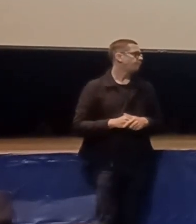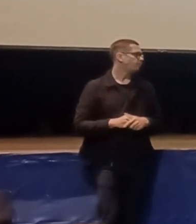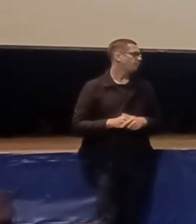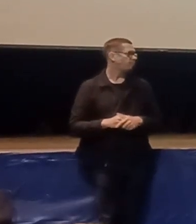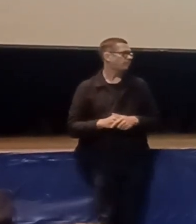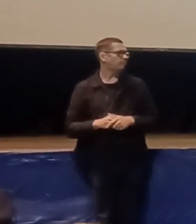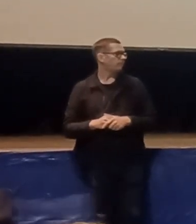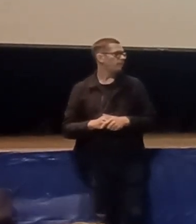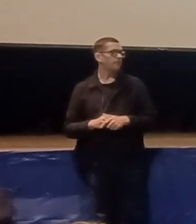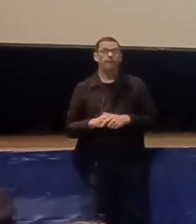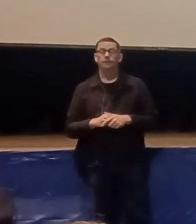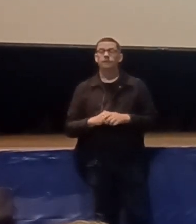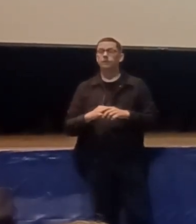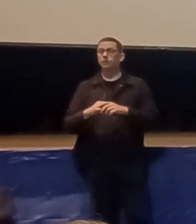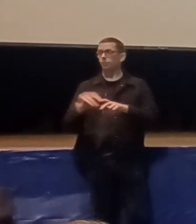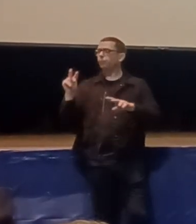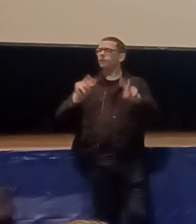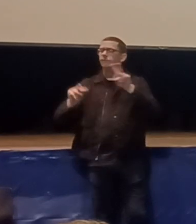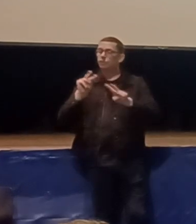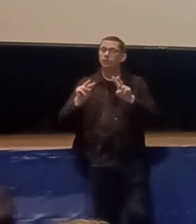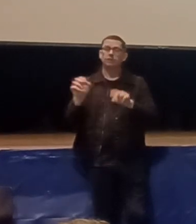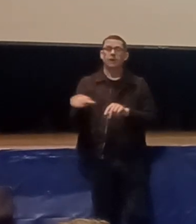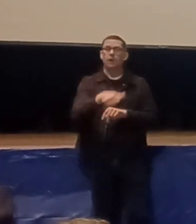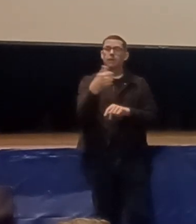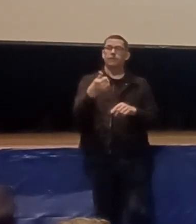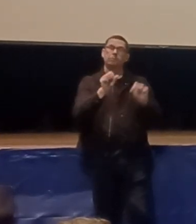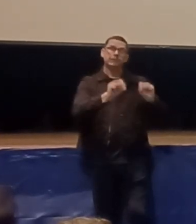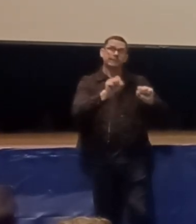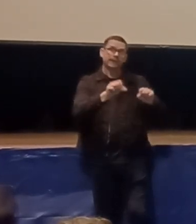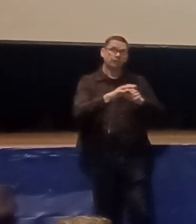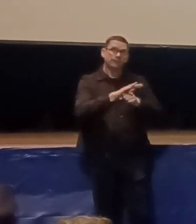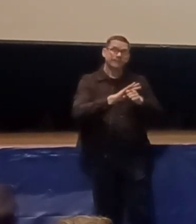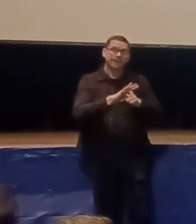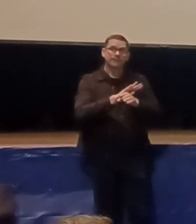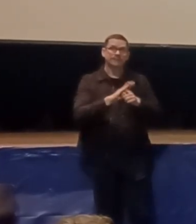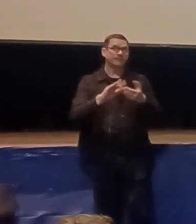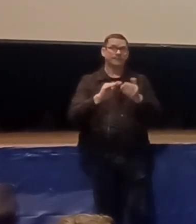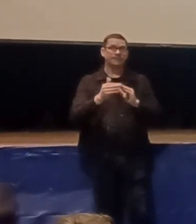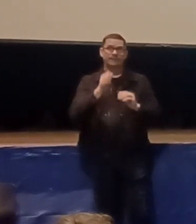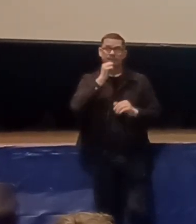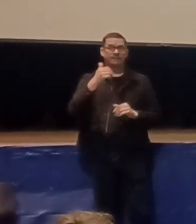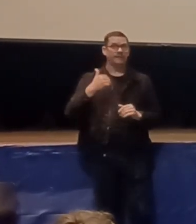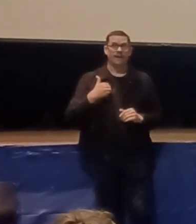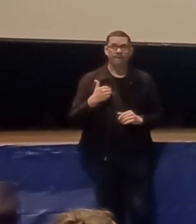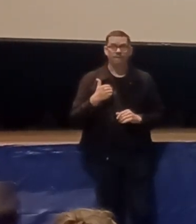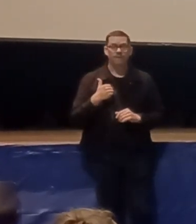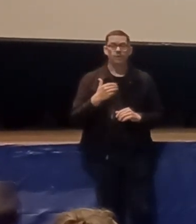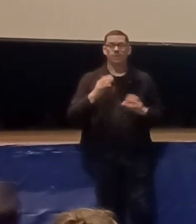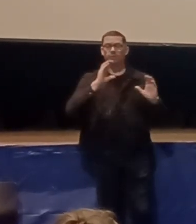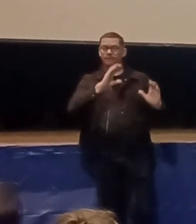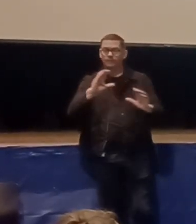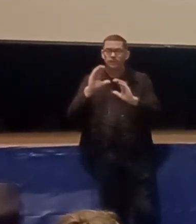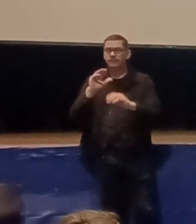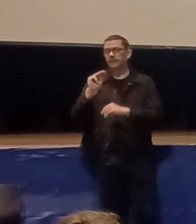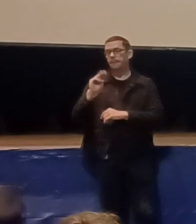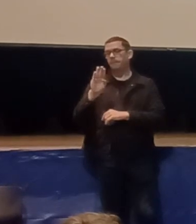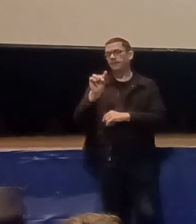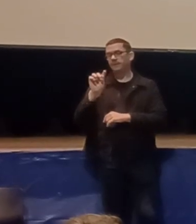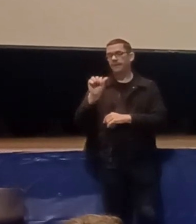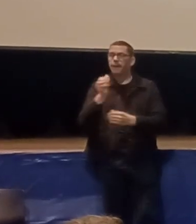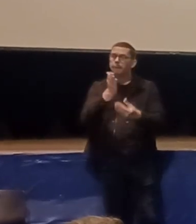We have looked at other potential sites. The city does not own any other suitable sites. We have looked within the MbTA portfolio. We have not found